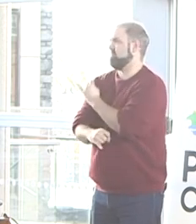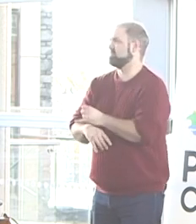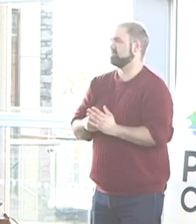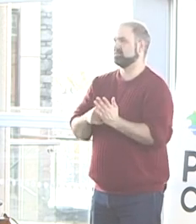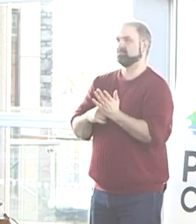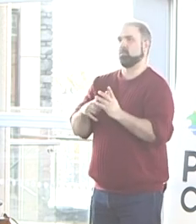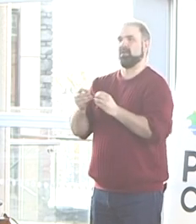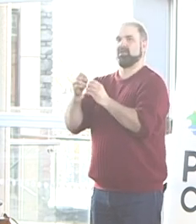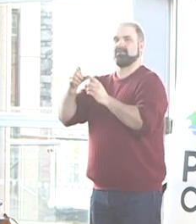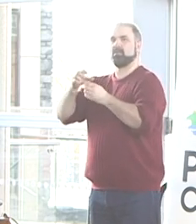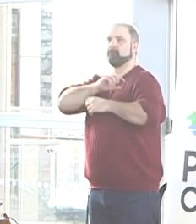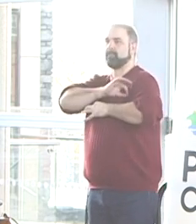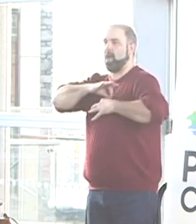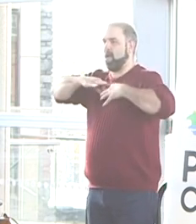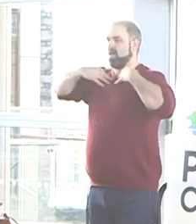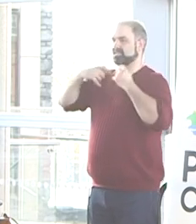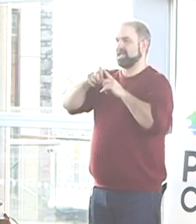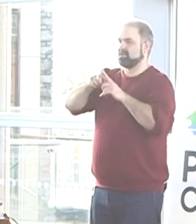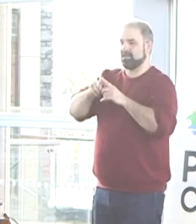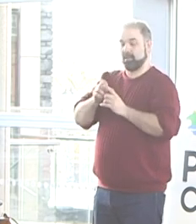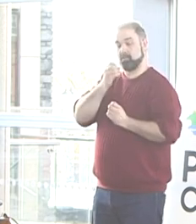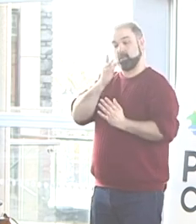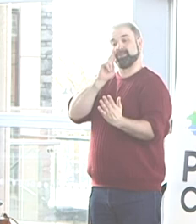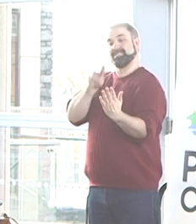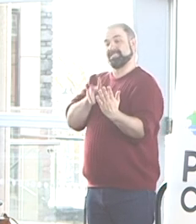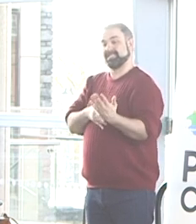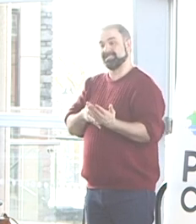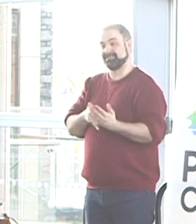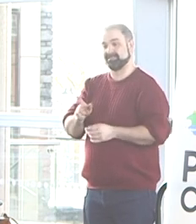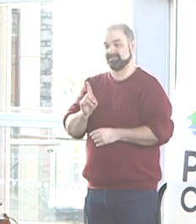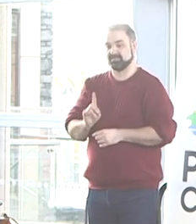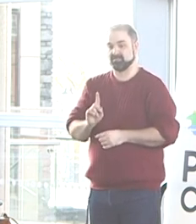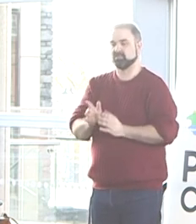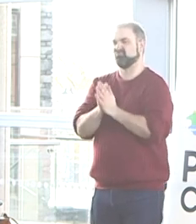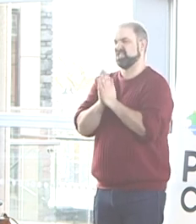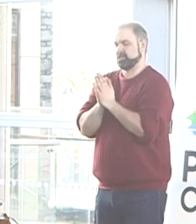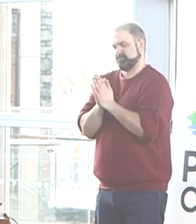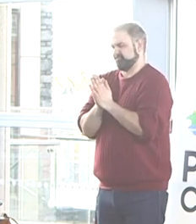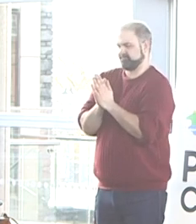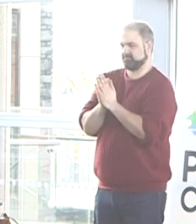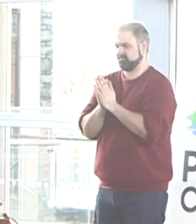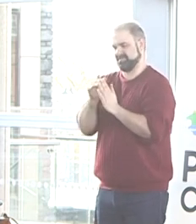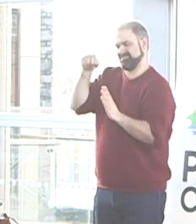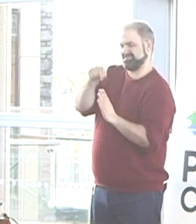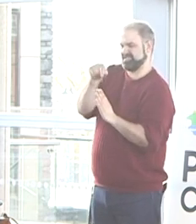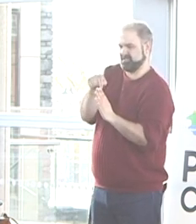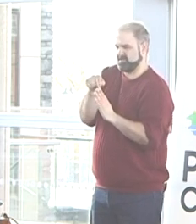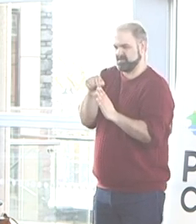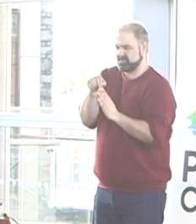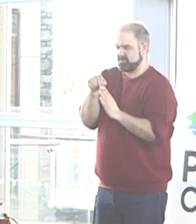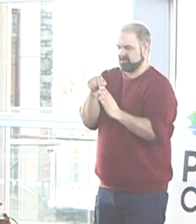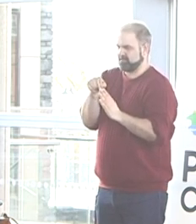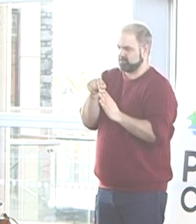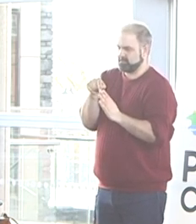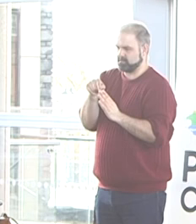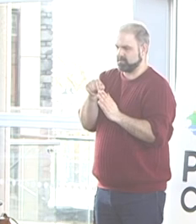With decoupage and pearls, it was a joy to behold. You know, religion is one of those things that I